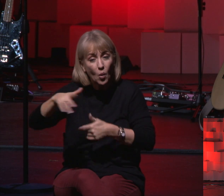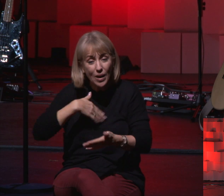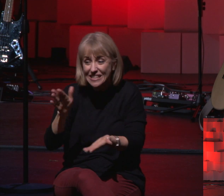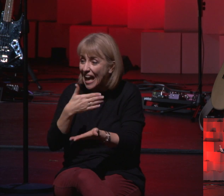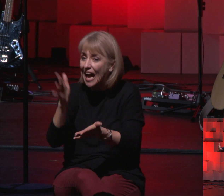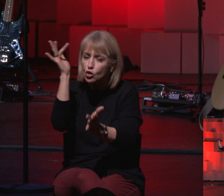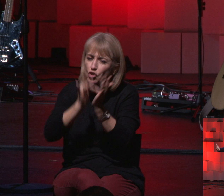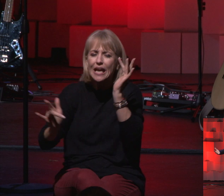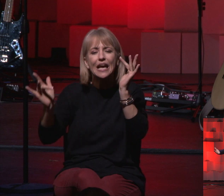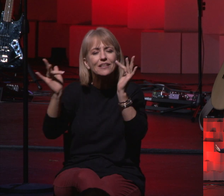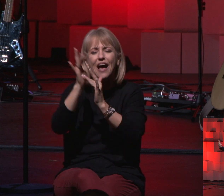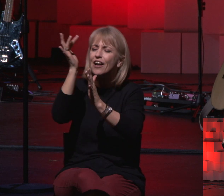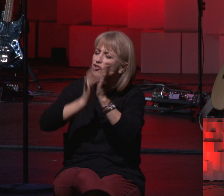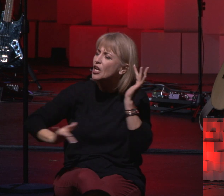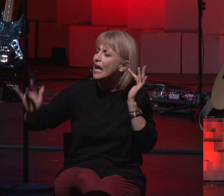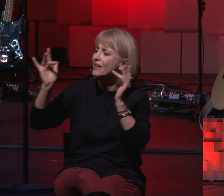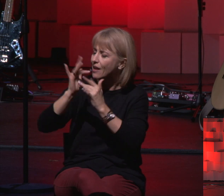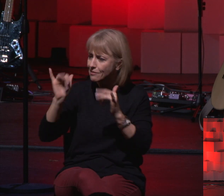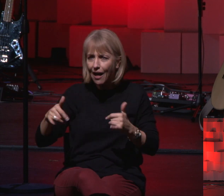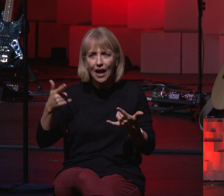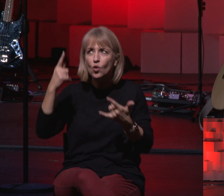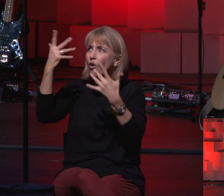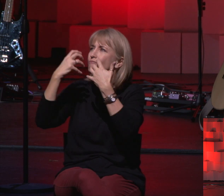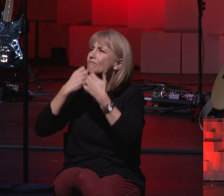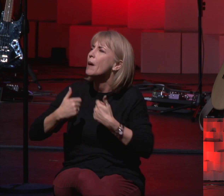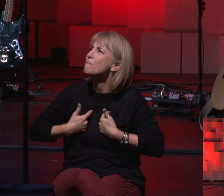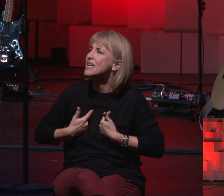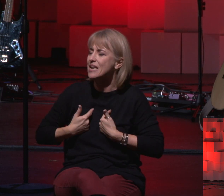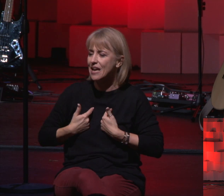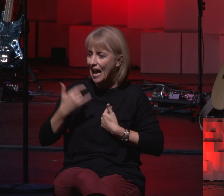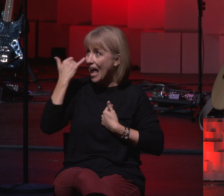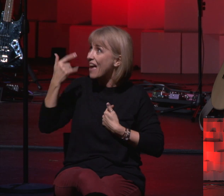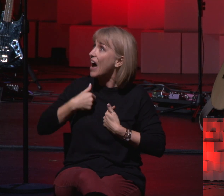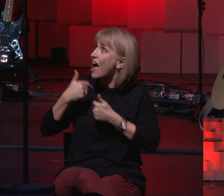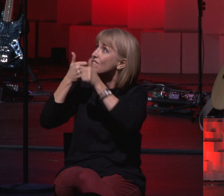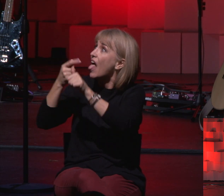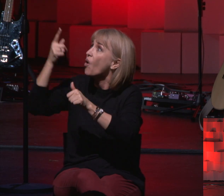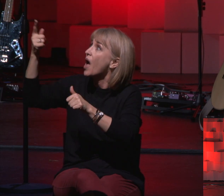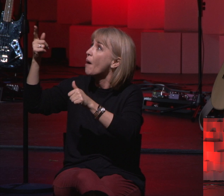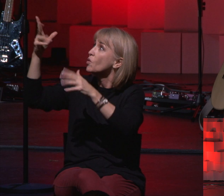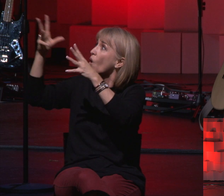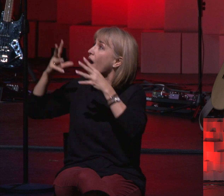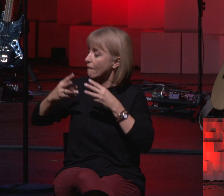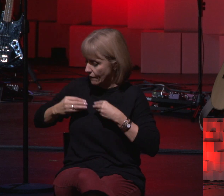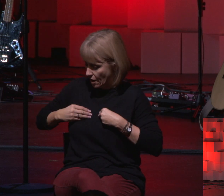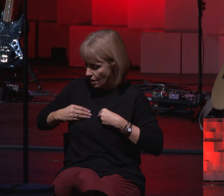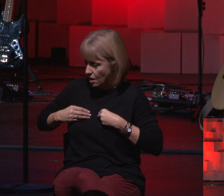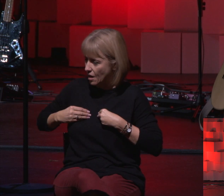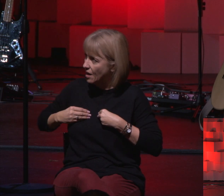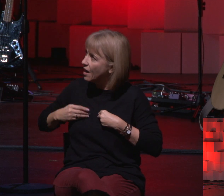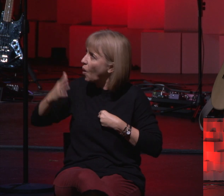about our needs, and we praise him. God, look how much you love me. If we're following that God and worshiping and receiving that in life, then how can we